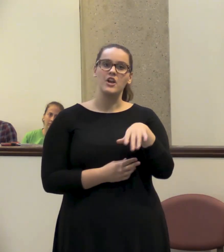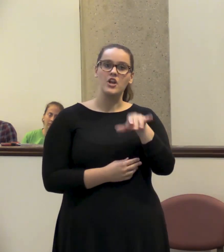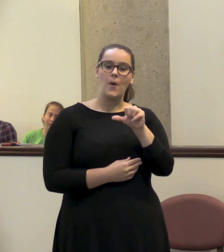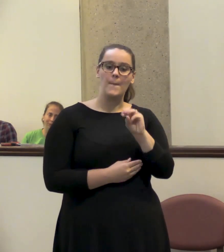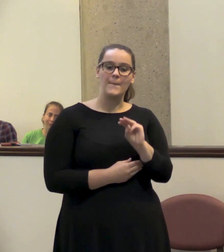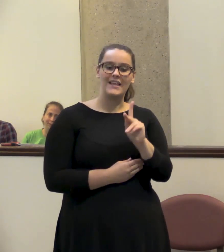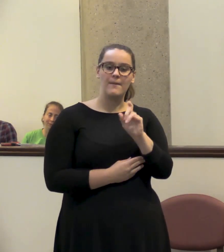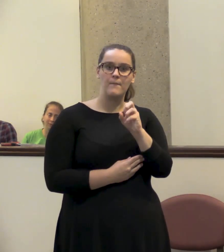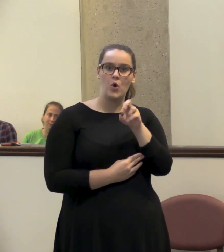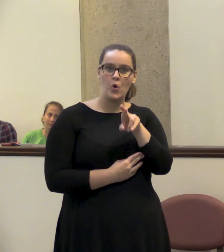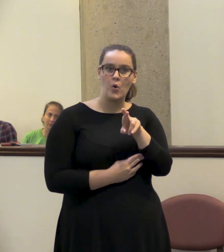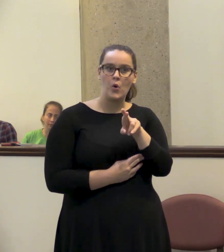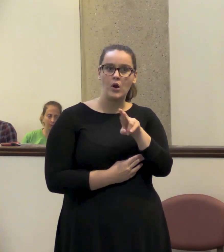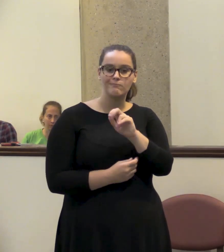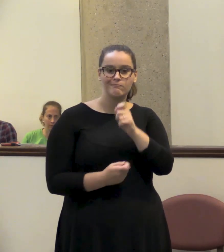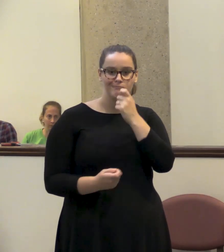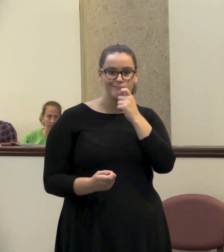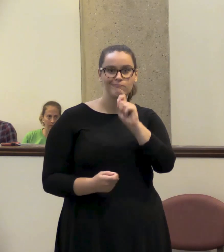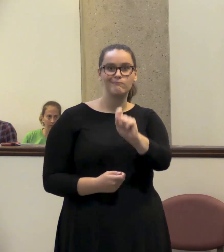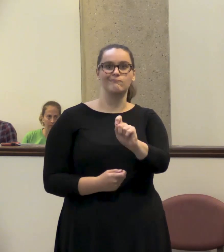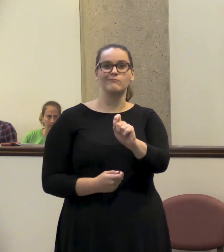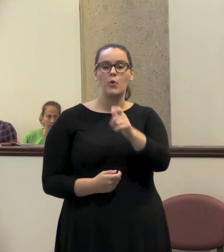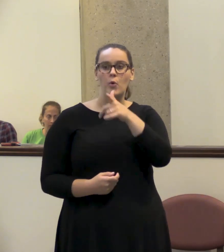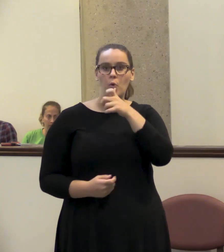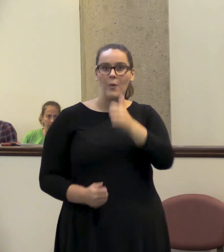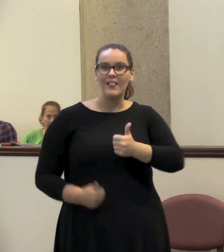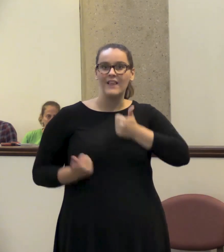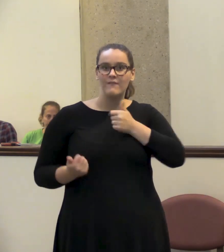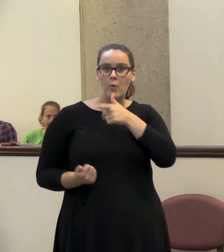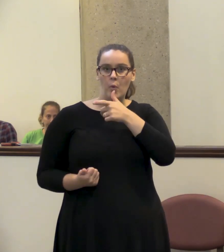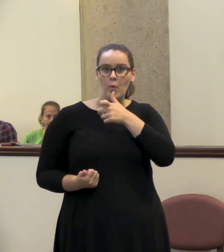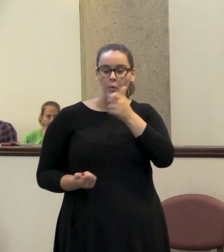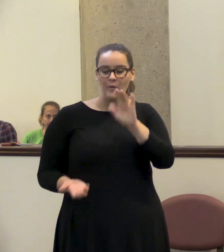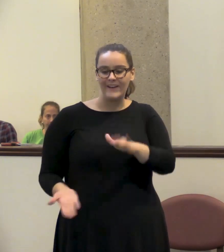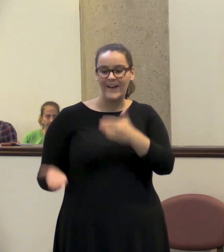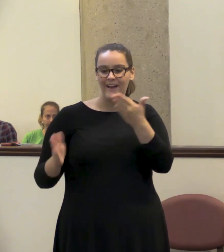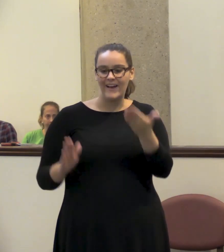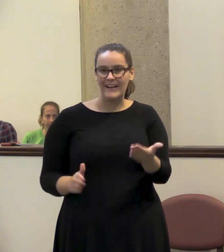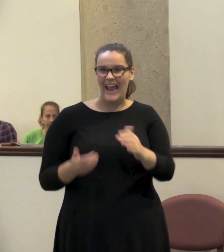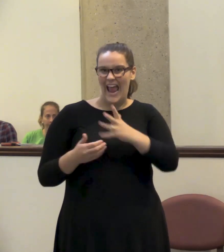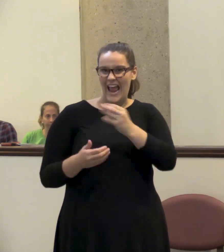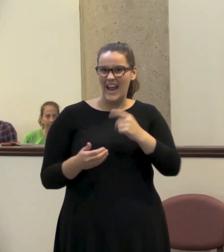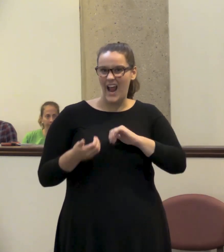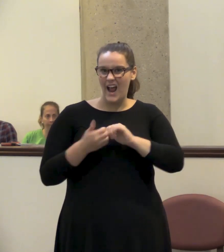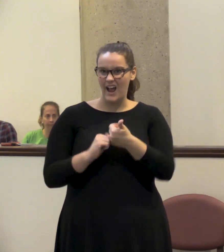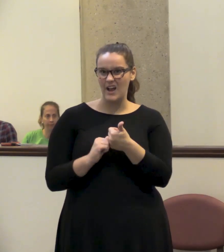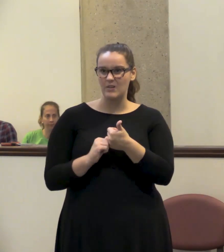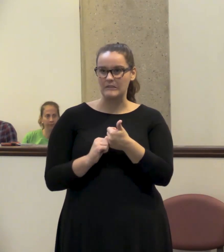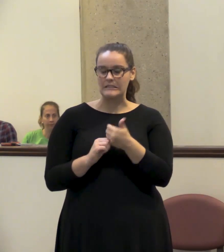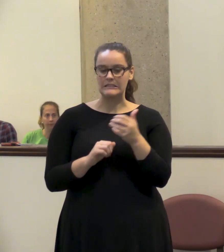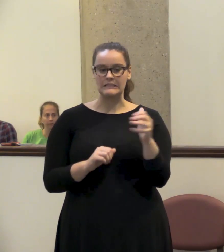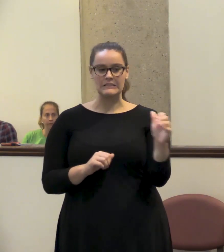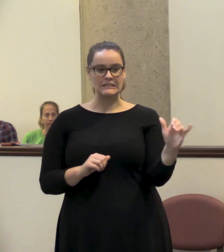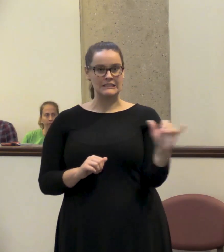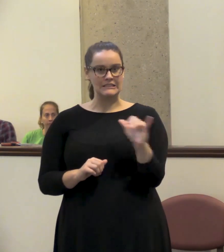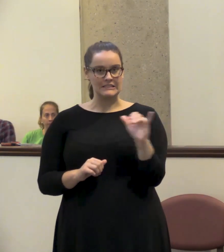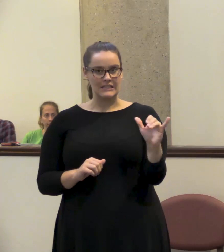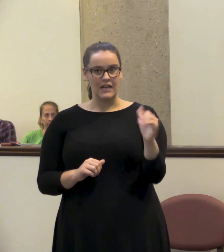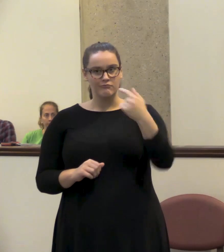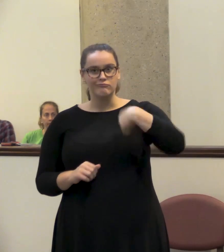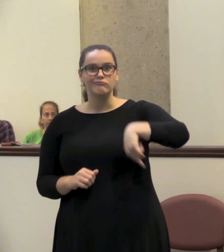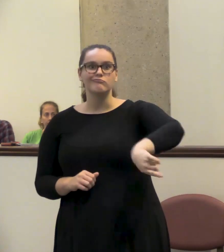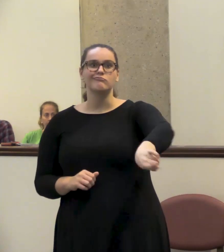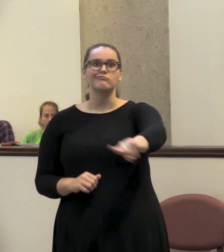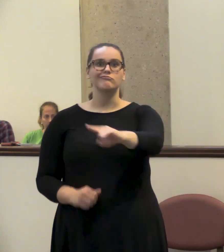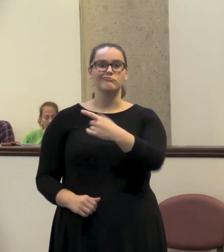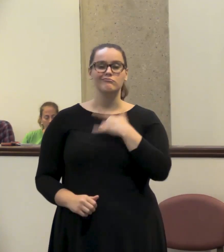will live and who will perish, and how? This is the same way so many of us feel when confronting